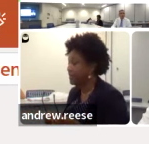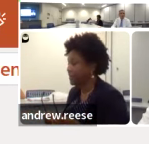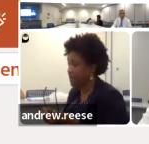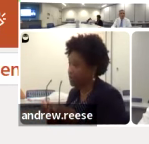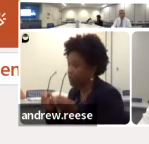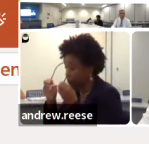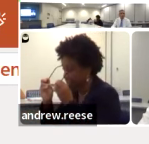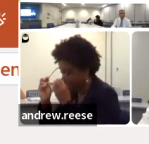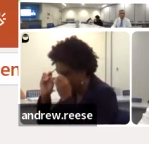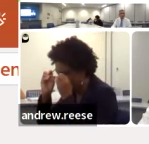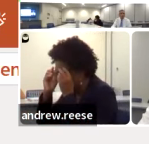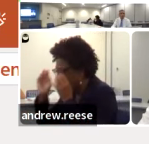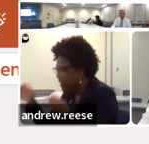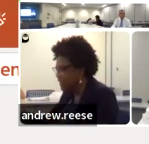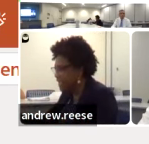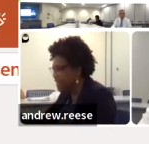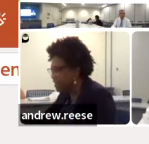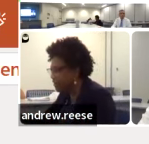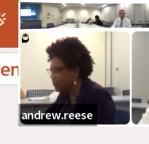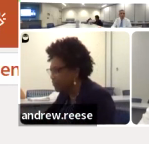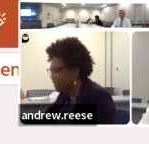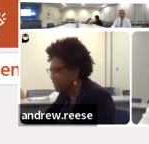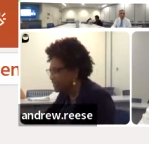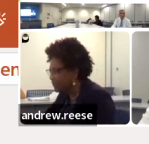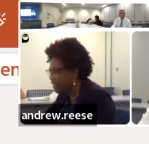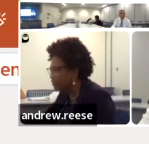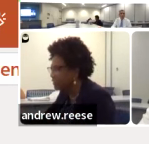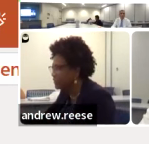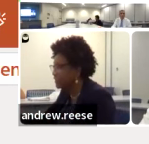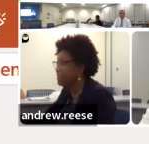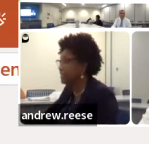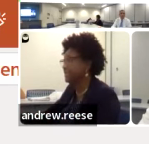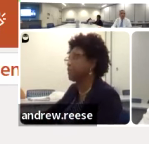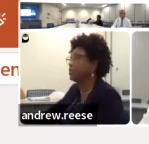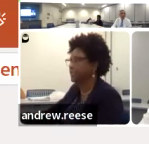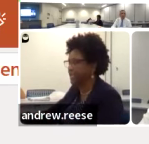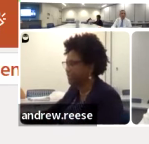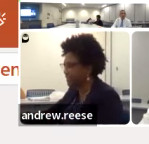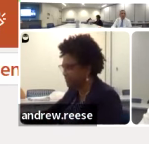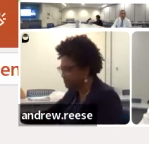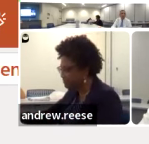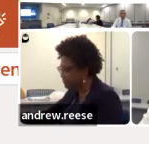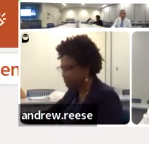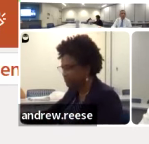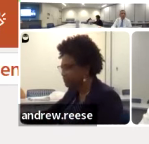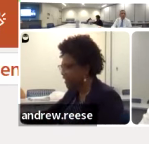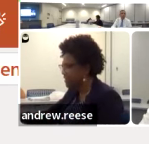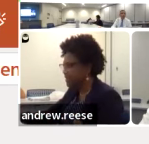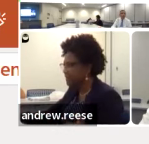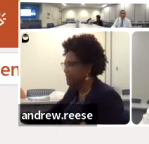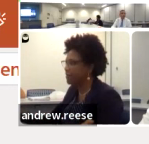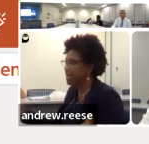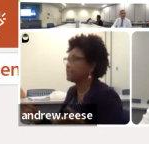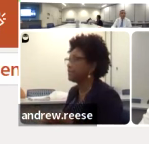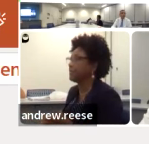that they want to work. Then we go to treatment team coordination.